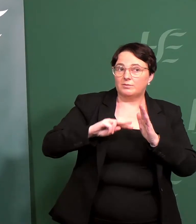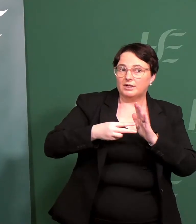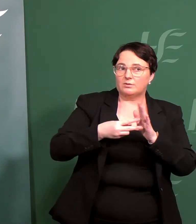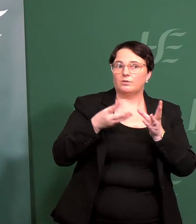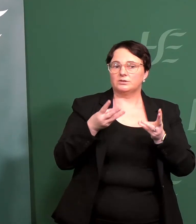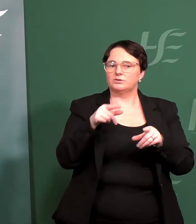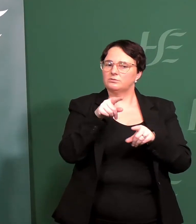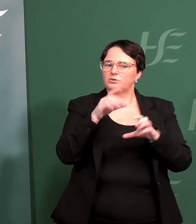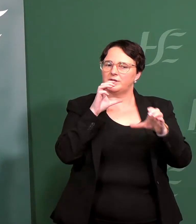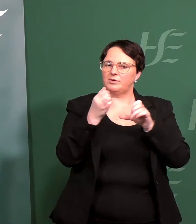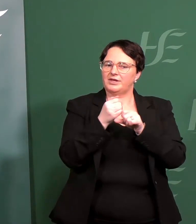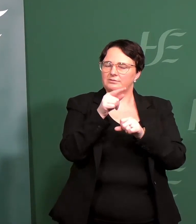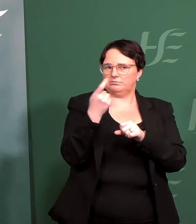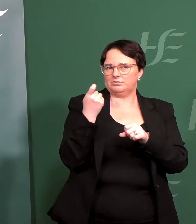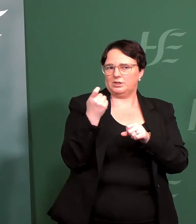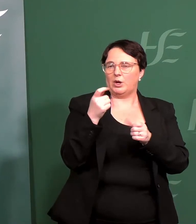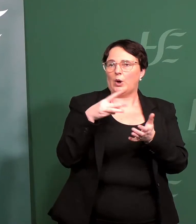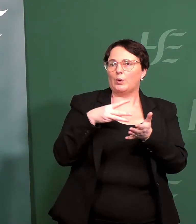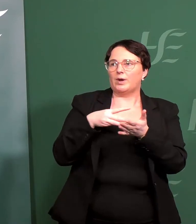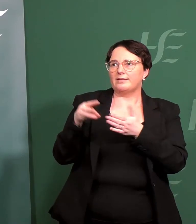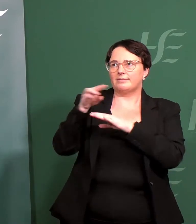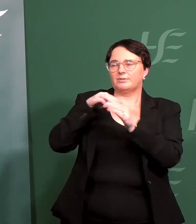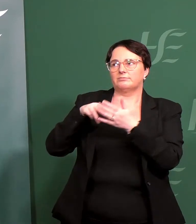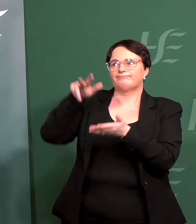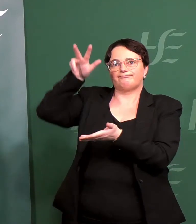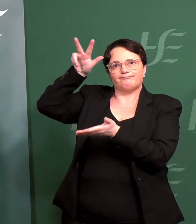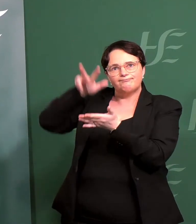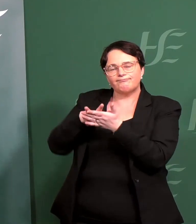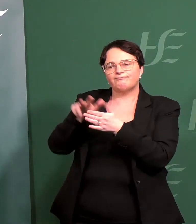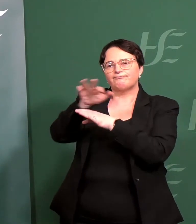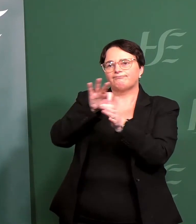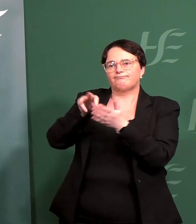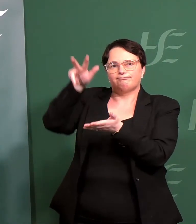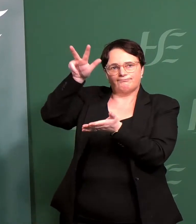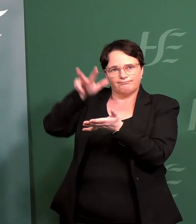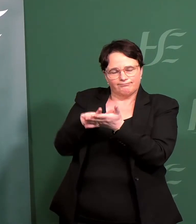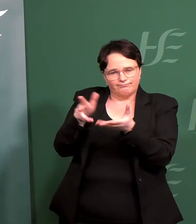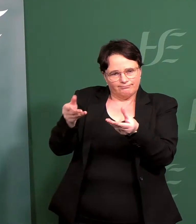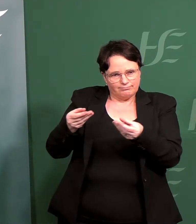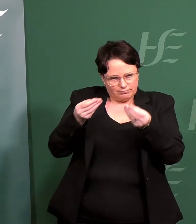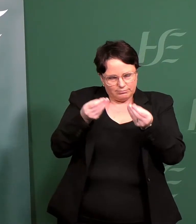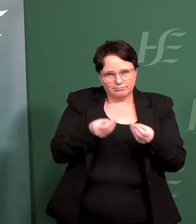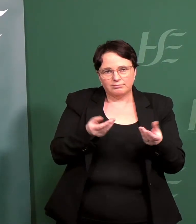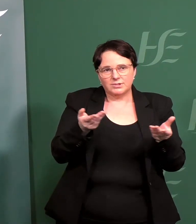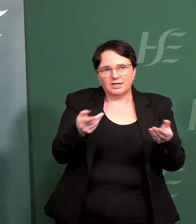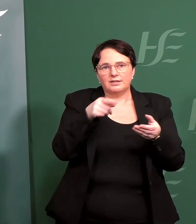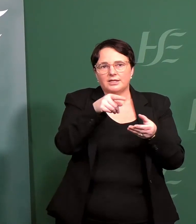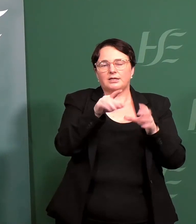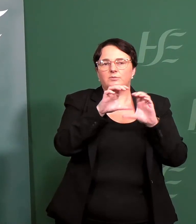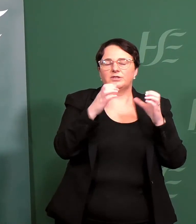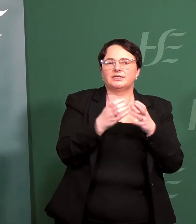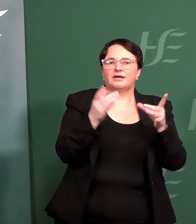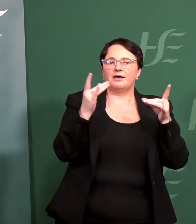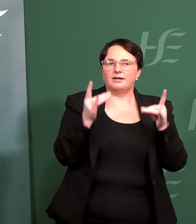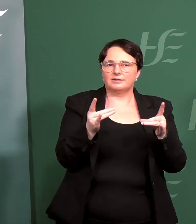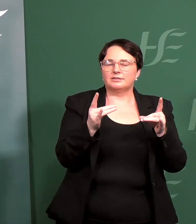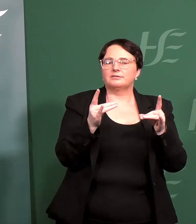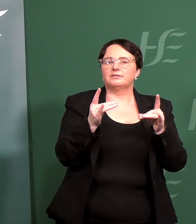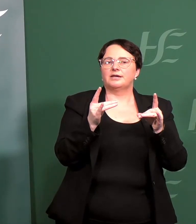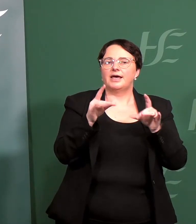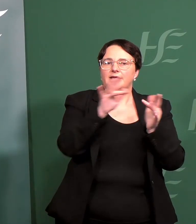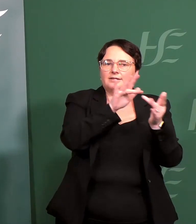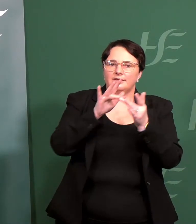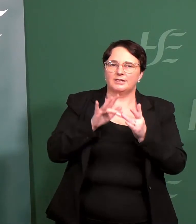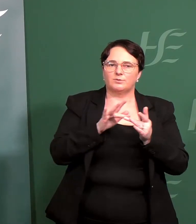on that very soon as well, once approved by Minister and Government, further enhancement in our community health networks, 96 community health